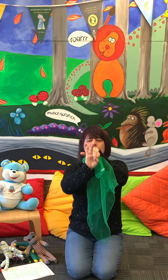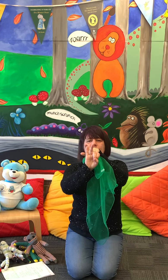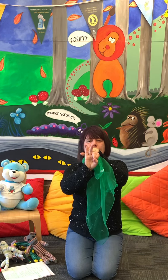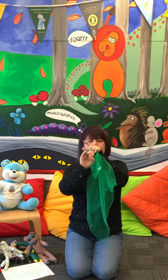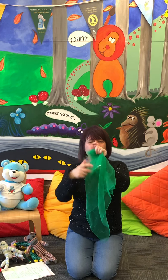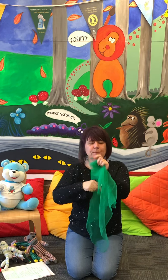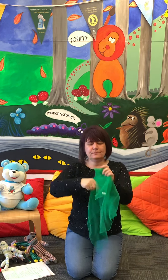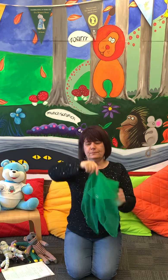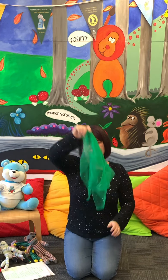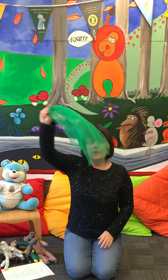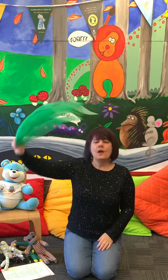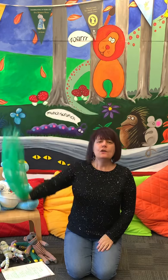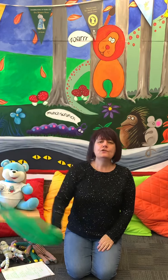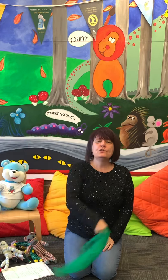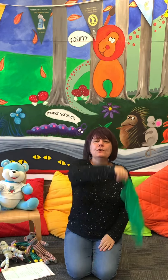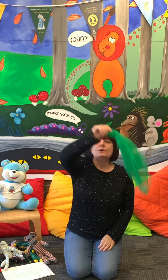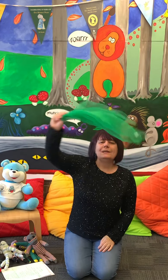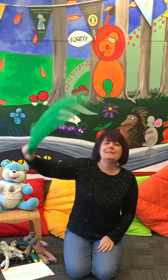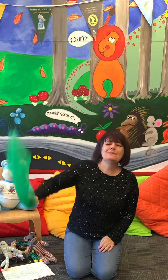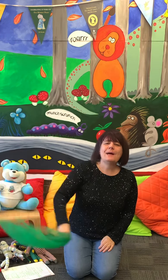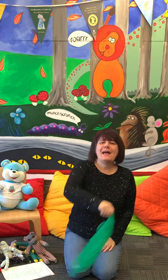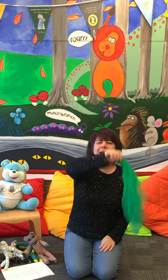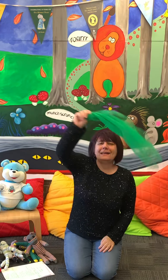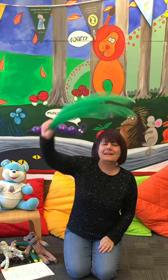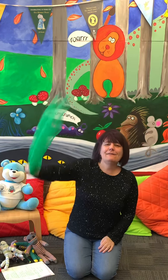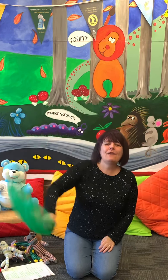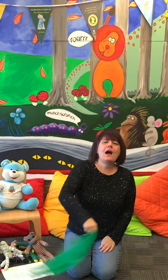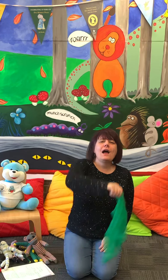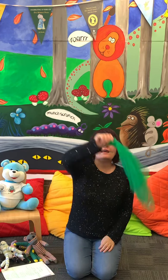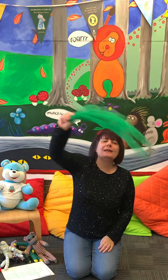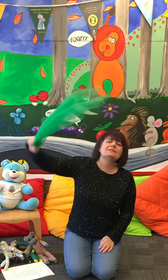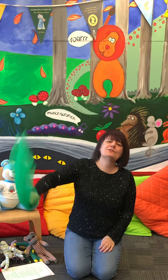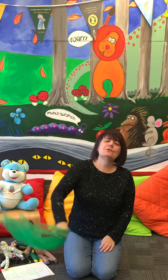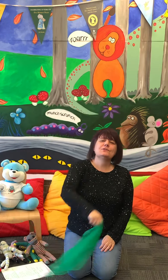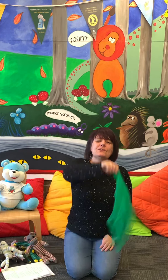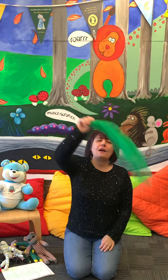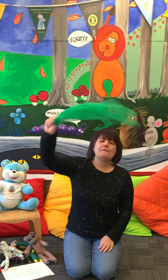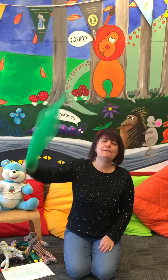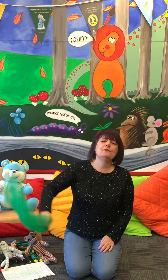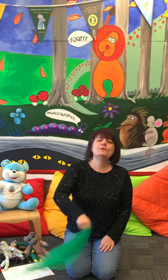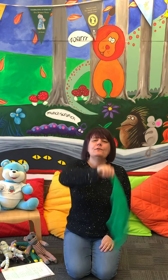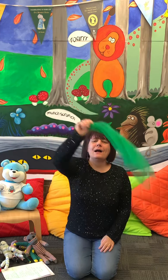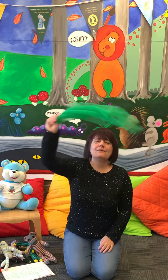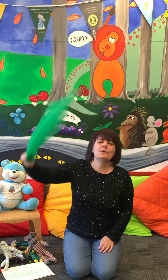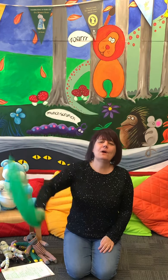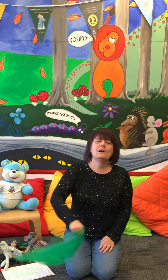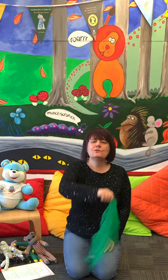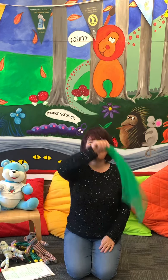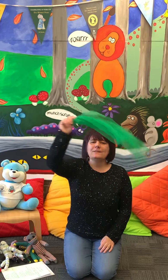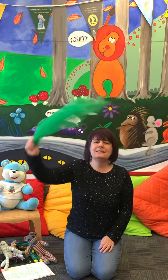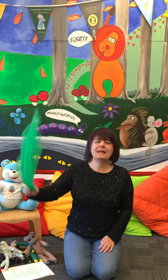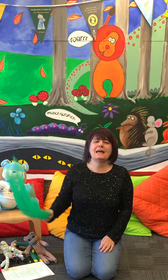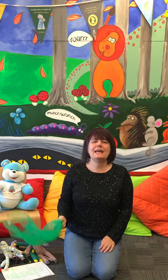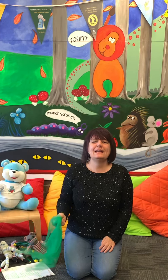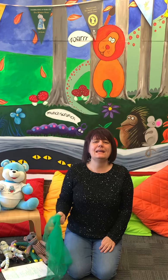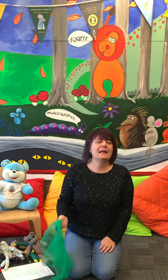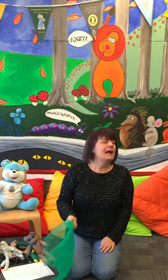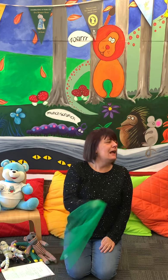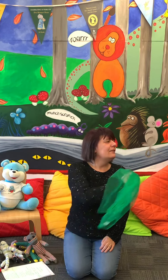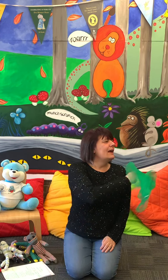1, 2. 2 little men in a flying saucer flew round the world one day. They